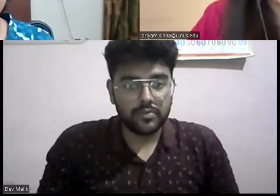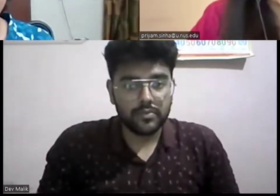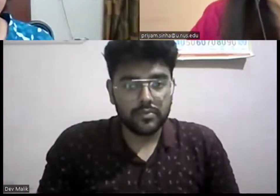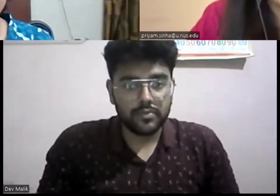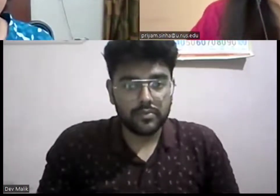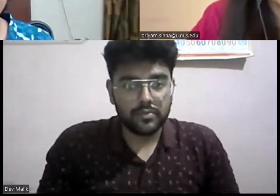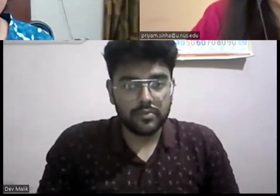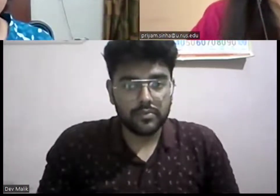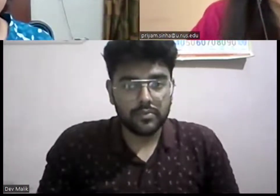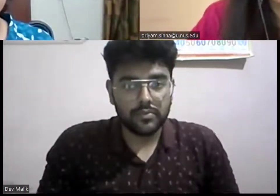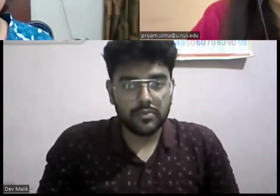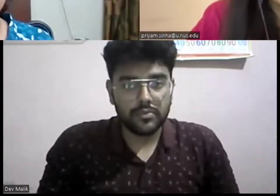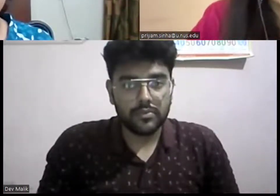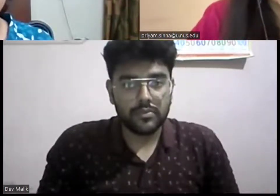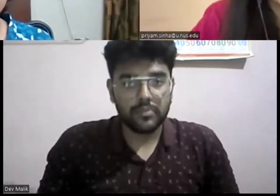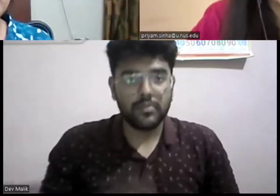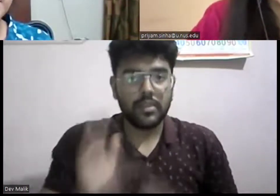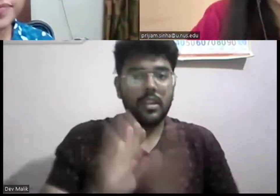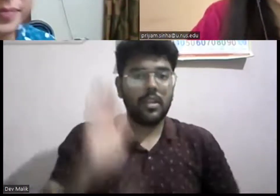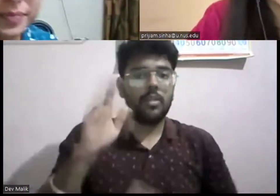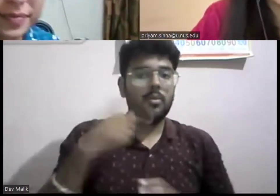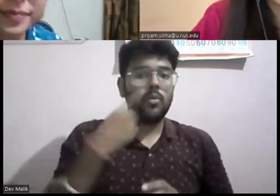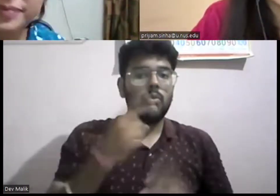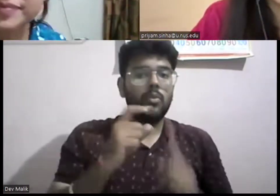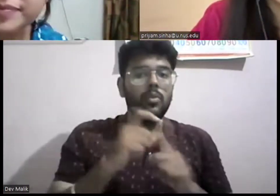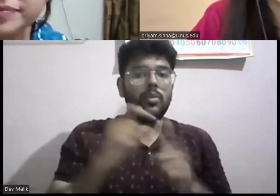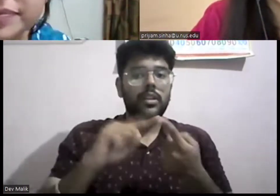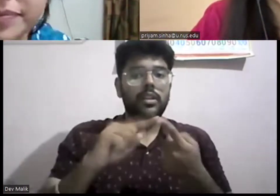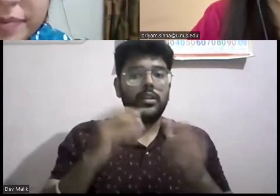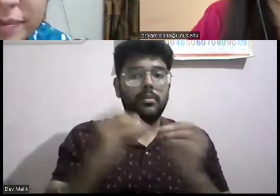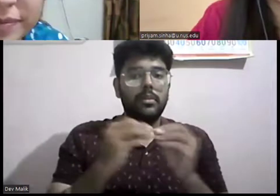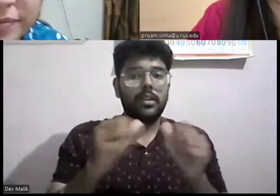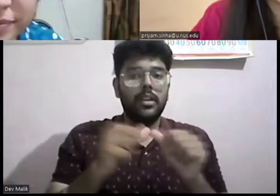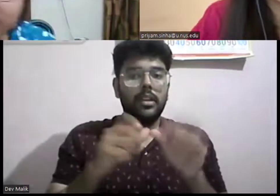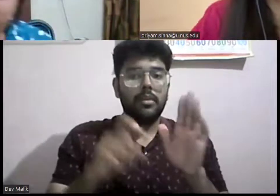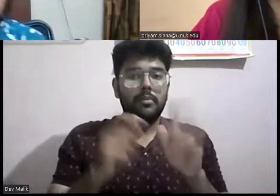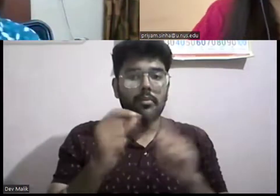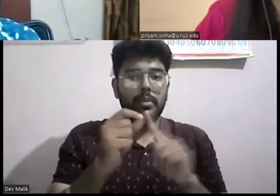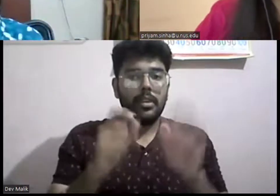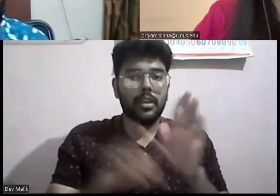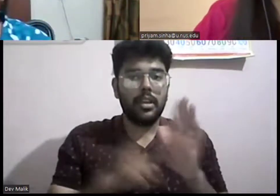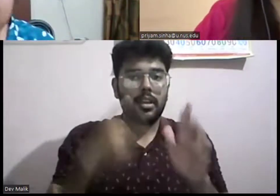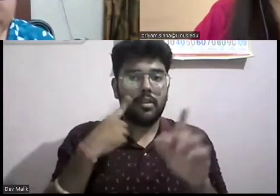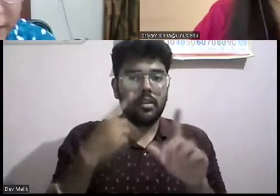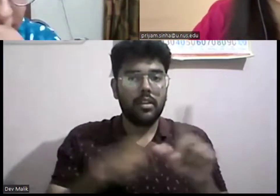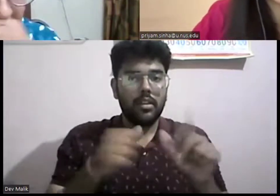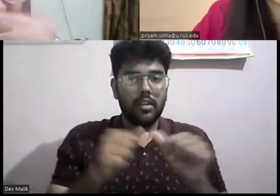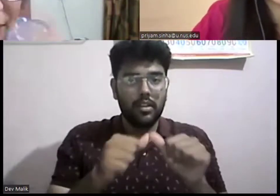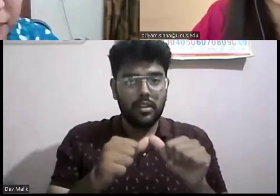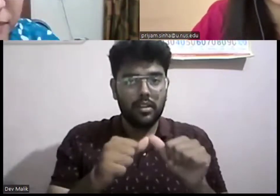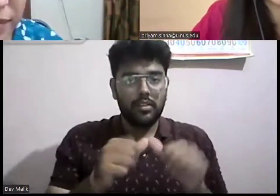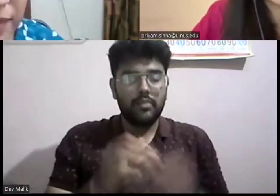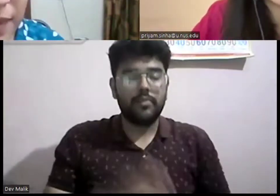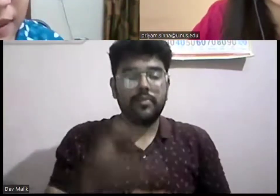We also have Debapriya Sarkar, who's raised the hand. So can you unmute yourself? Yeah. Hi,